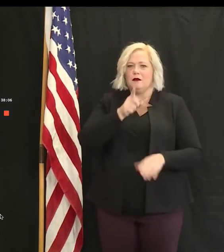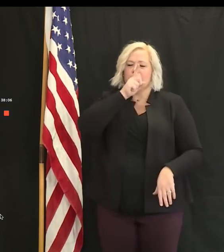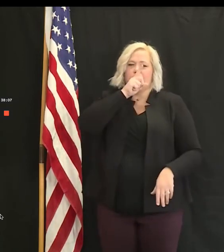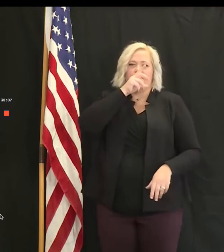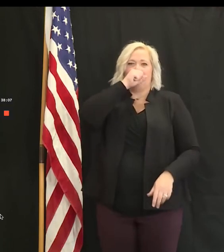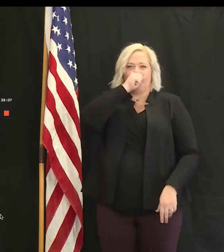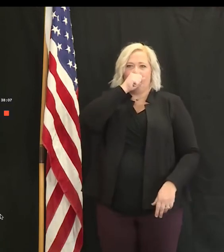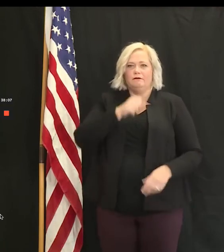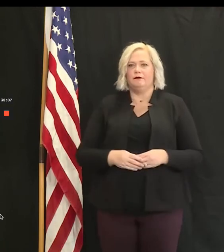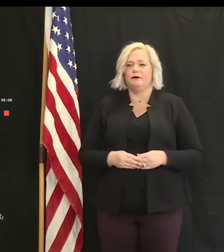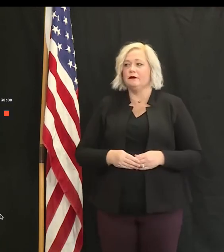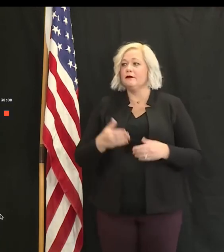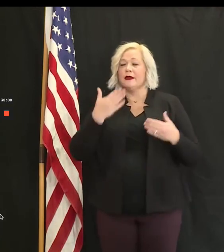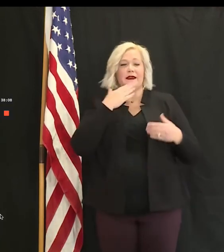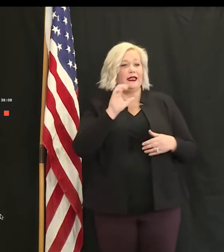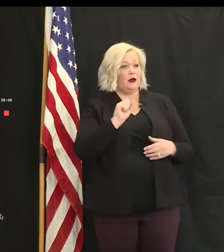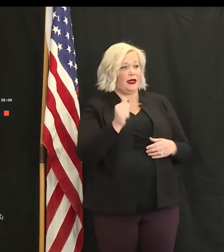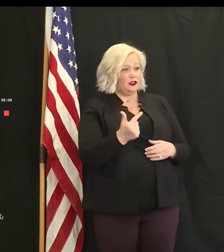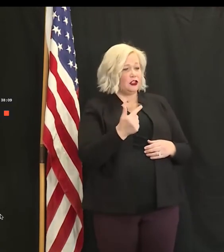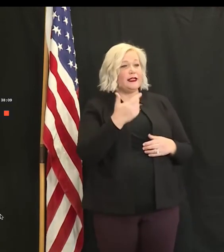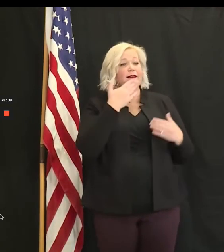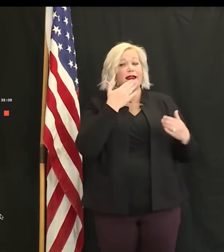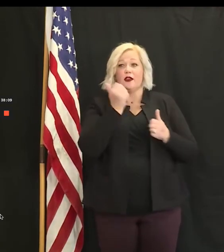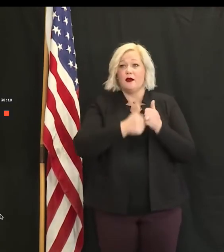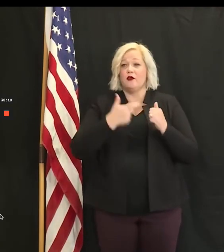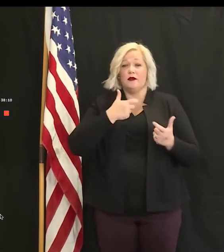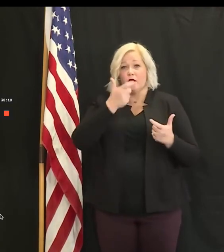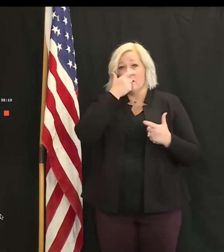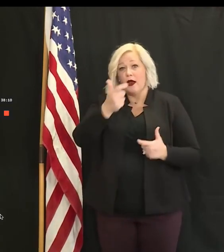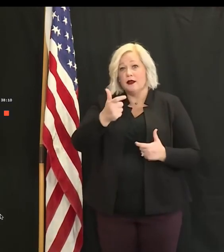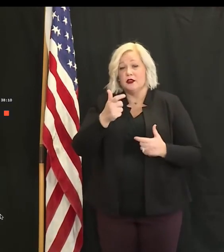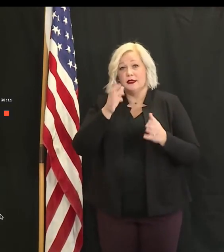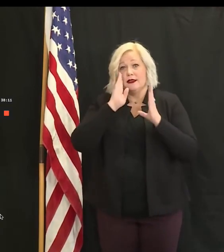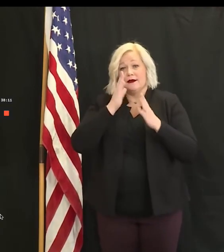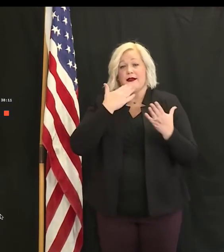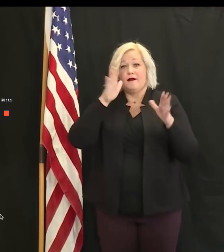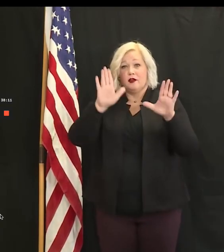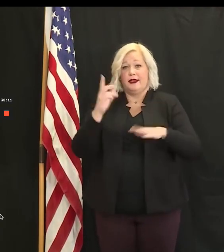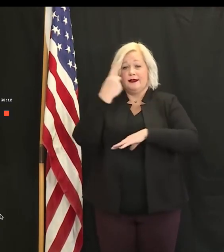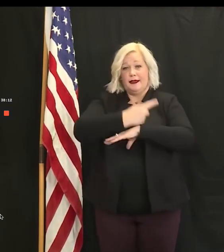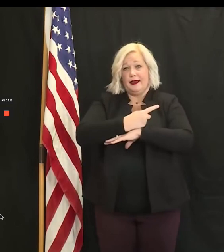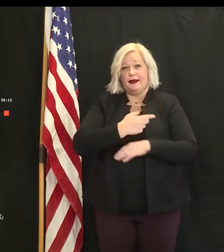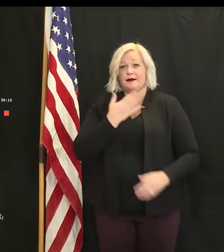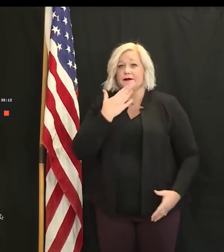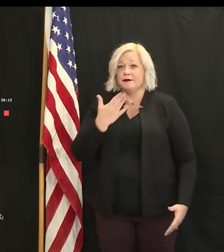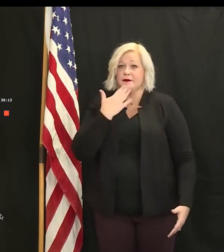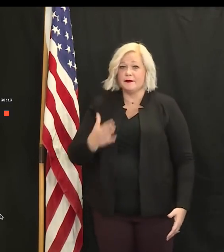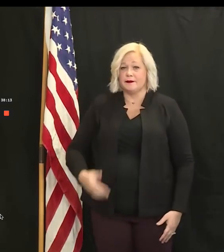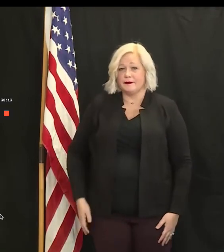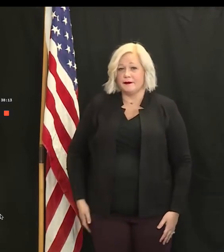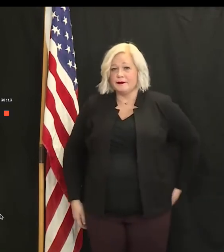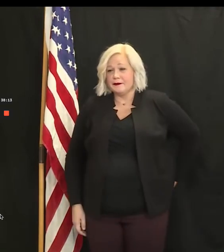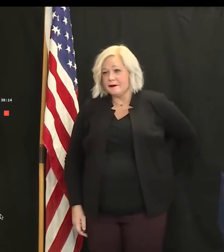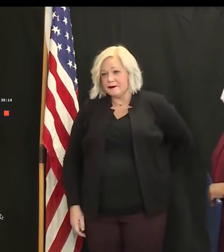Thank you, Solicitor General, and thank you everyone for tuning in. Have a great day. Thank you.